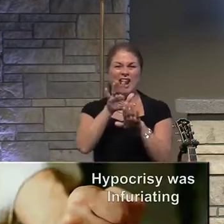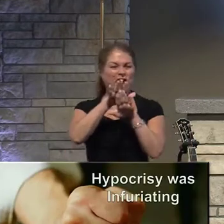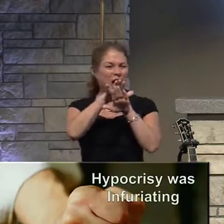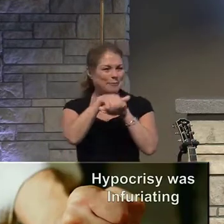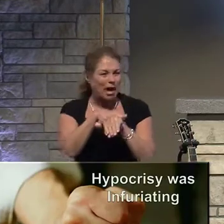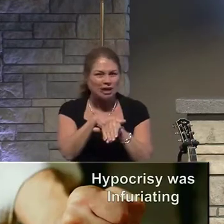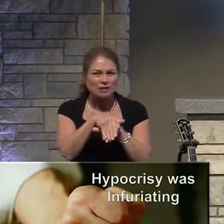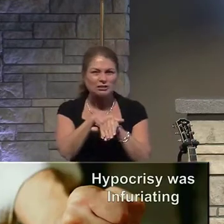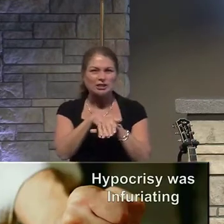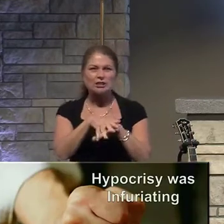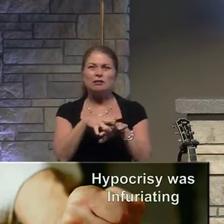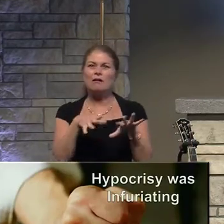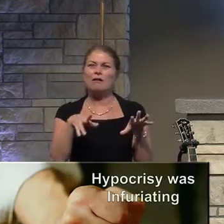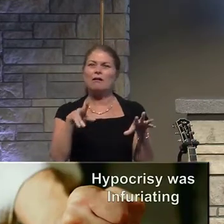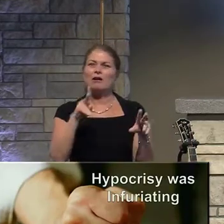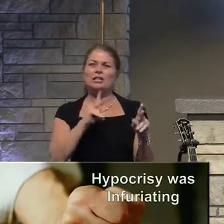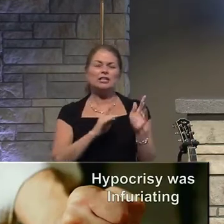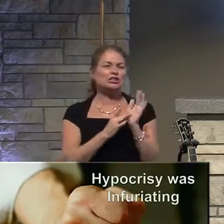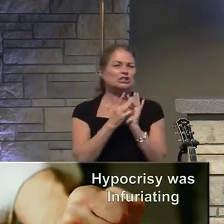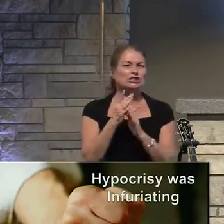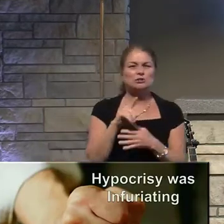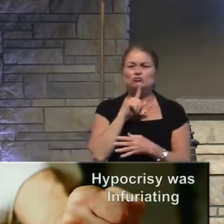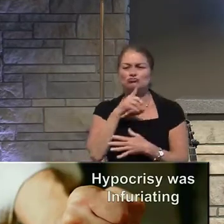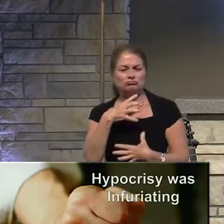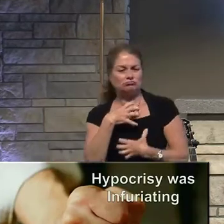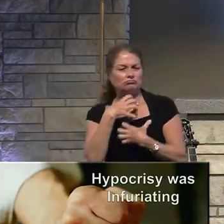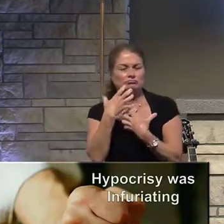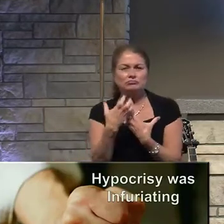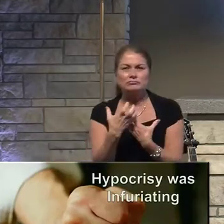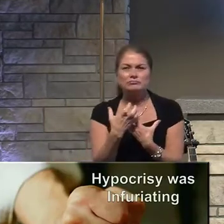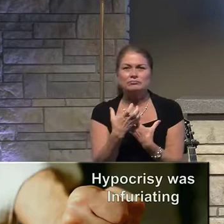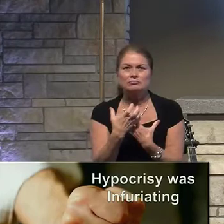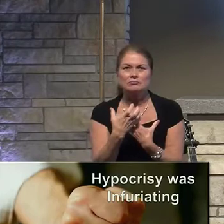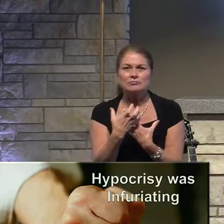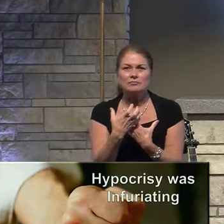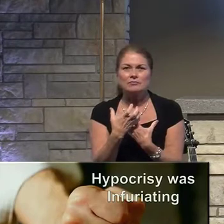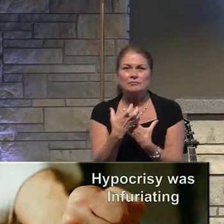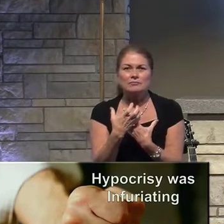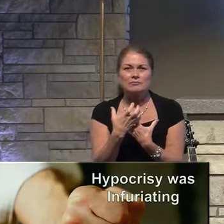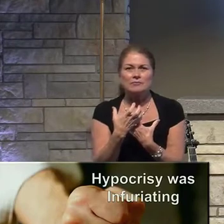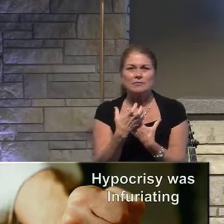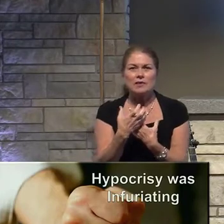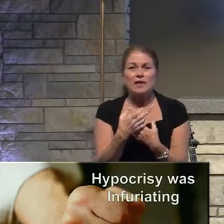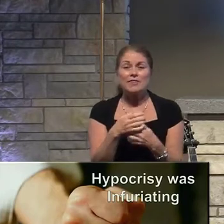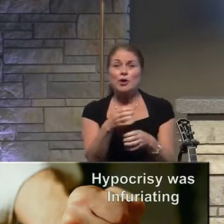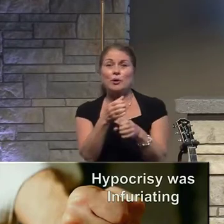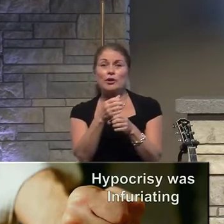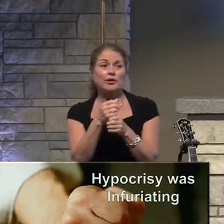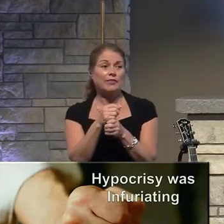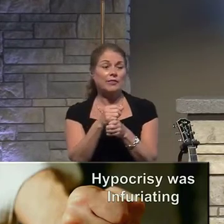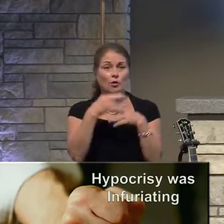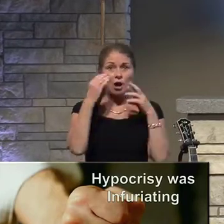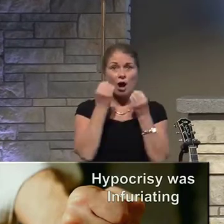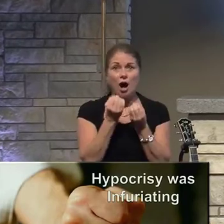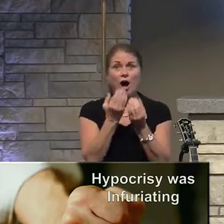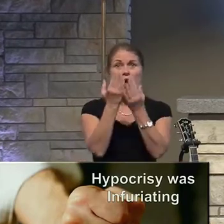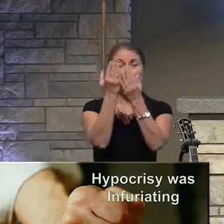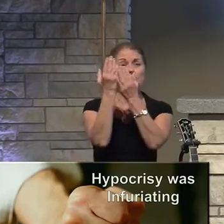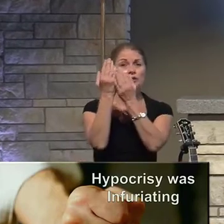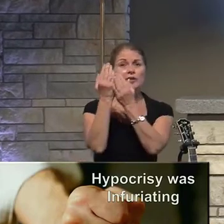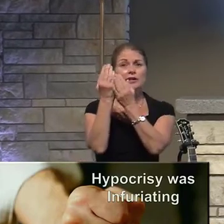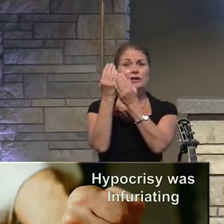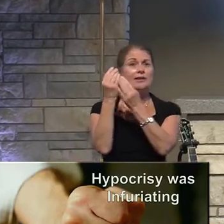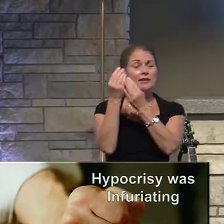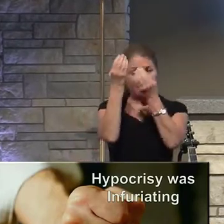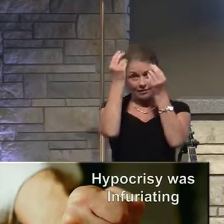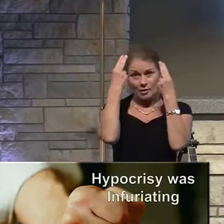was just infuriating to Jesus. They were elevating the traditions of men over